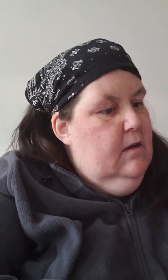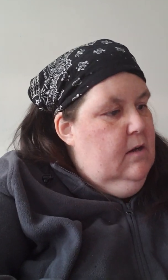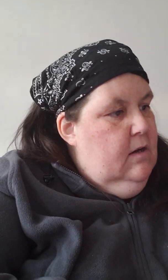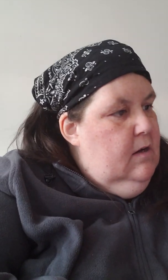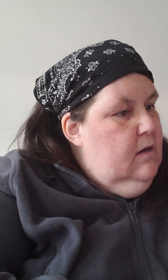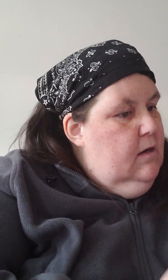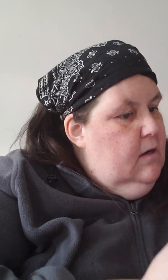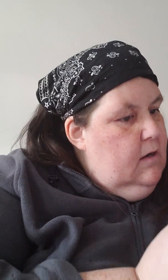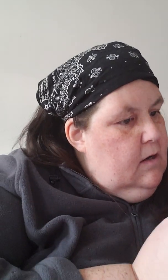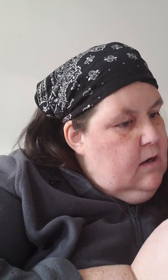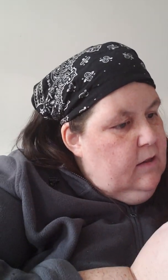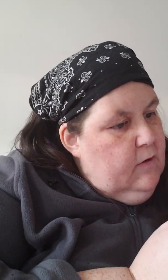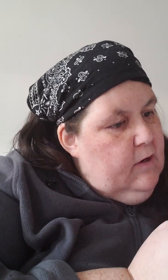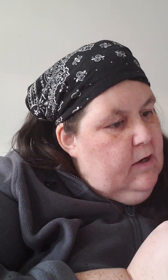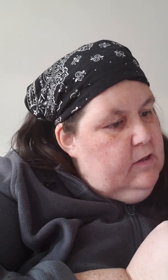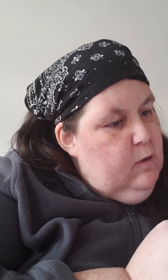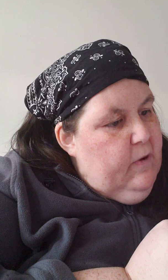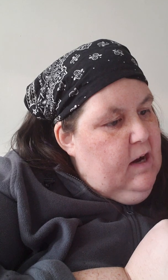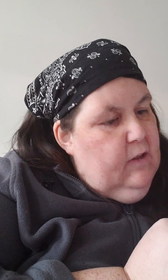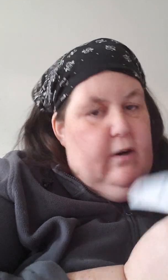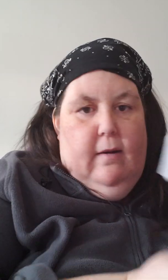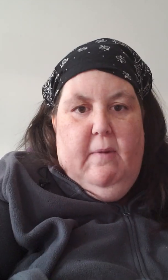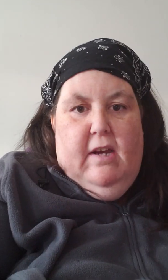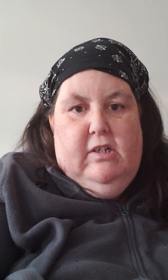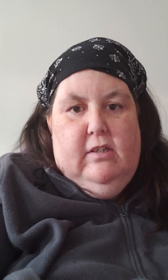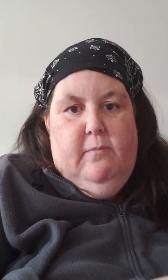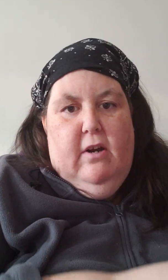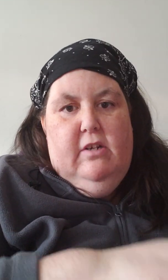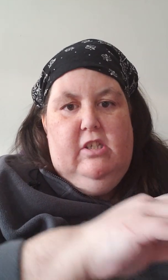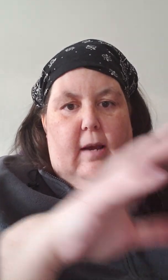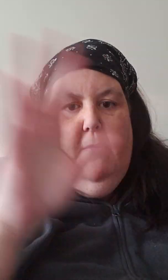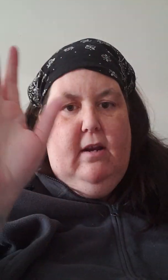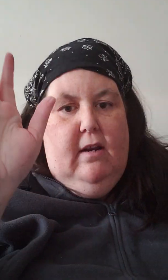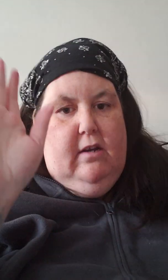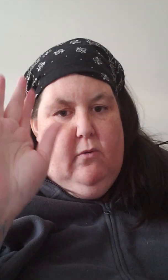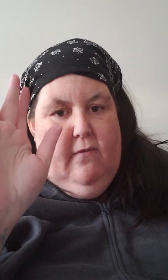super coloring pages, but just type it in and you will find it.